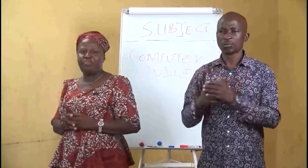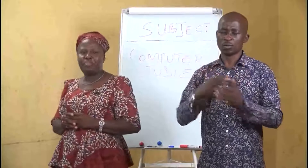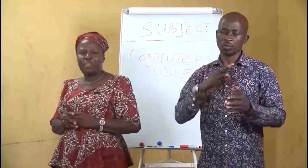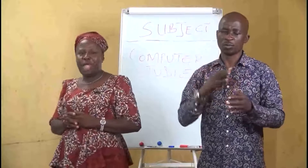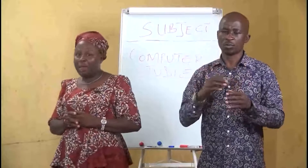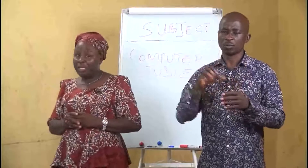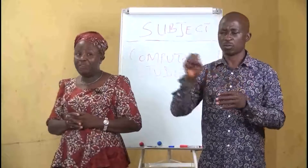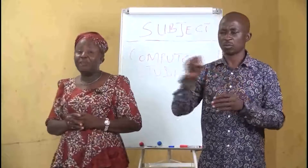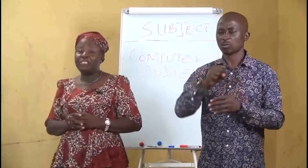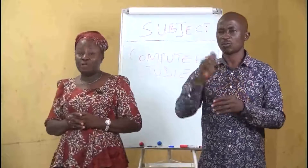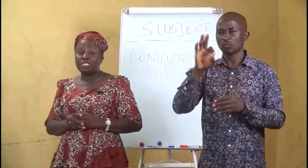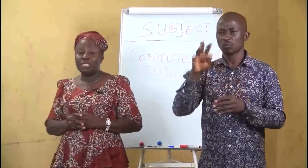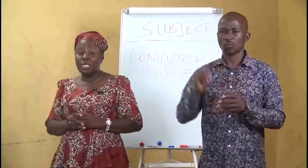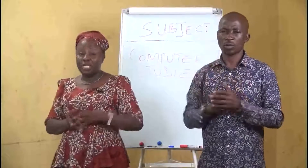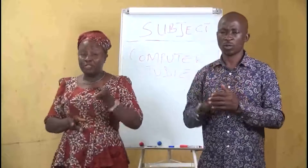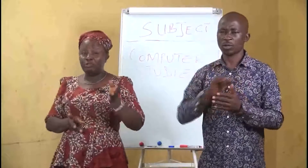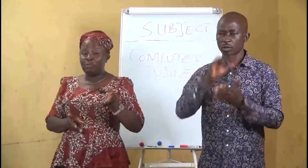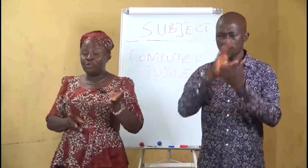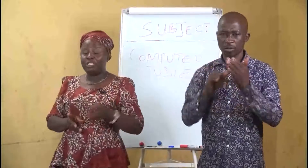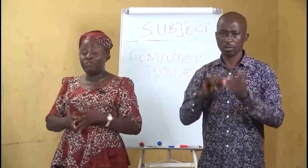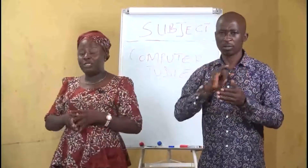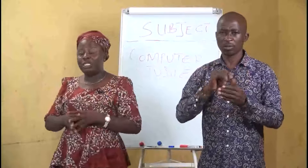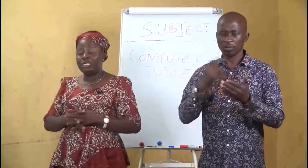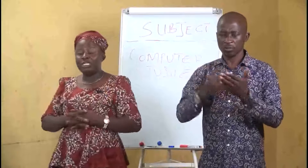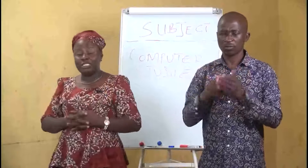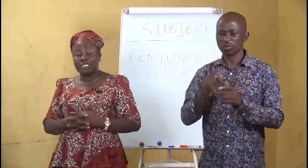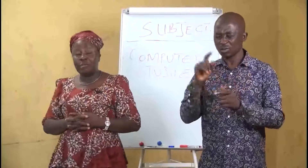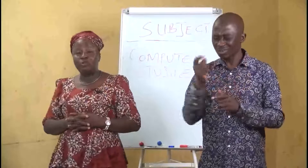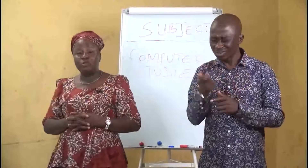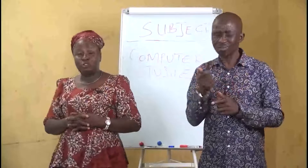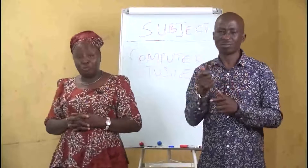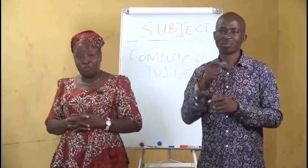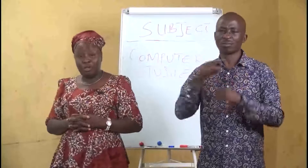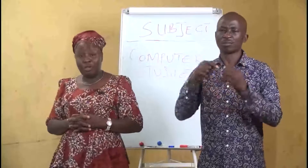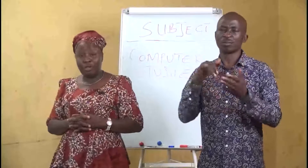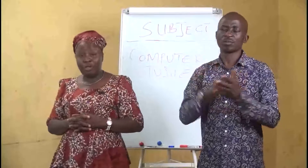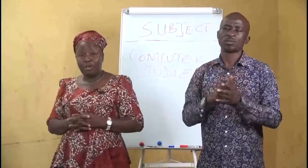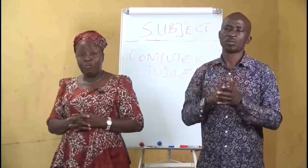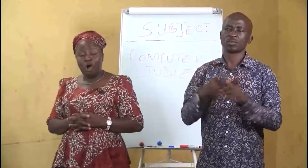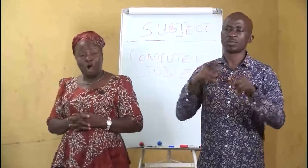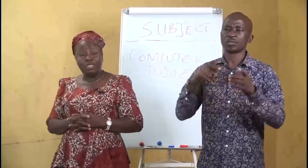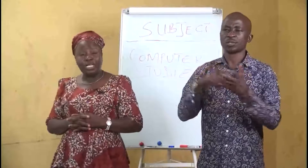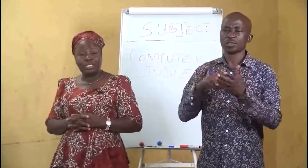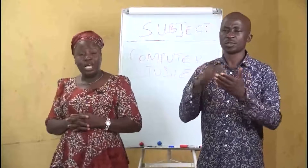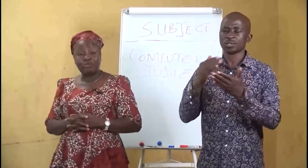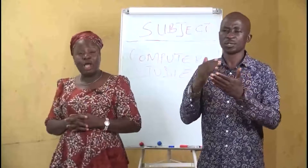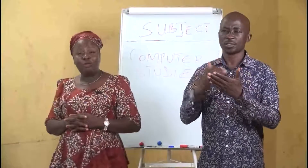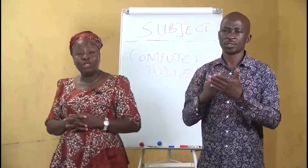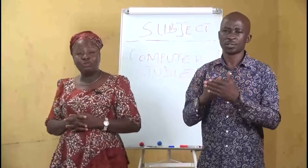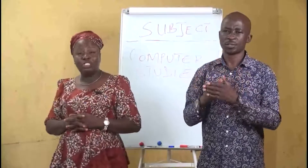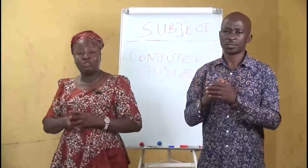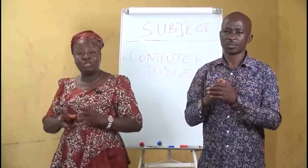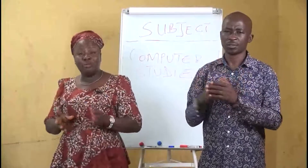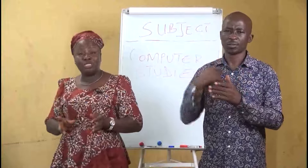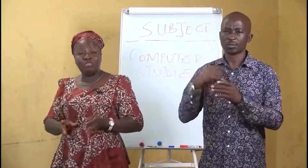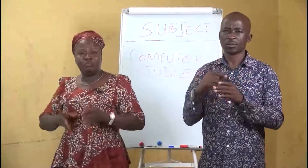software. I believe I've discussed a little about it during the system software. But next class, we are going